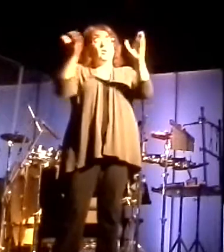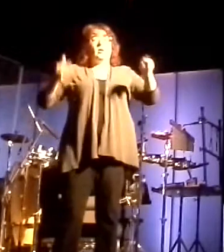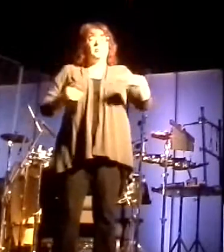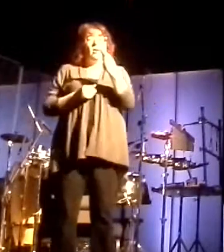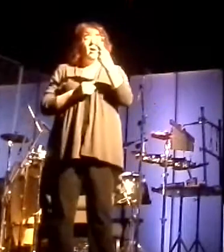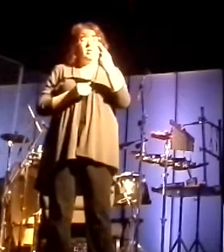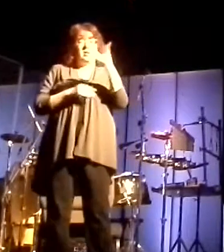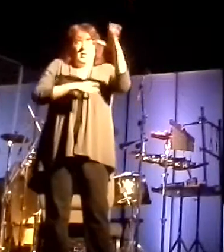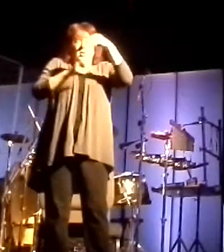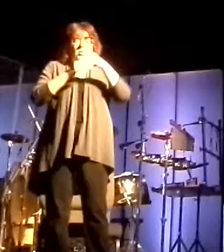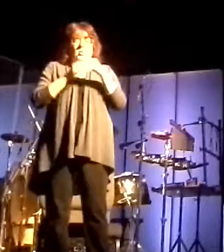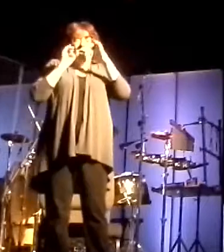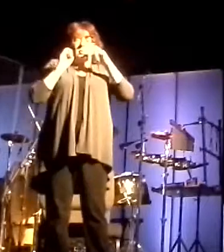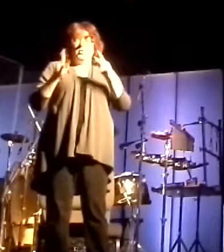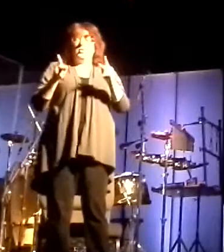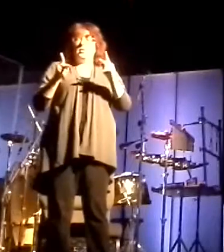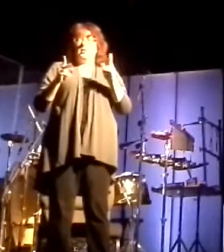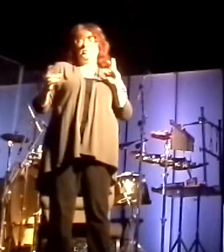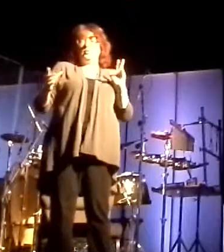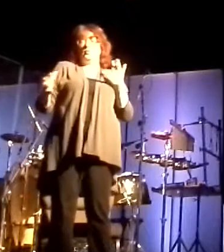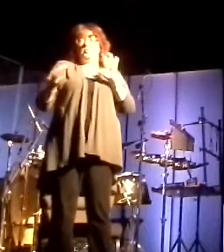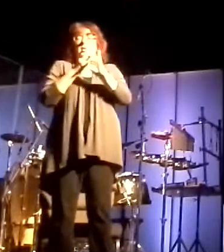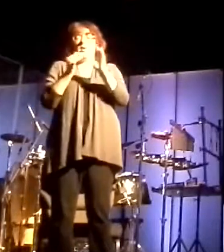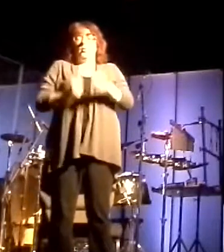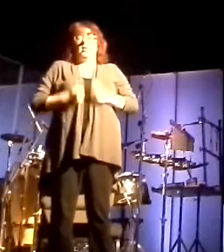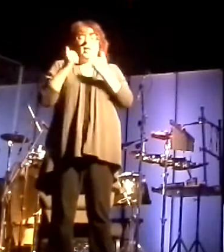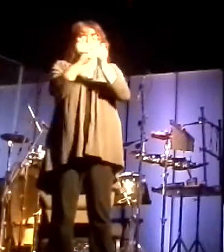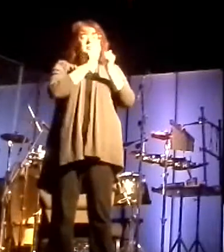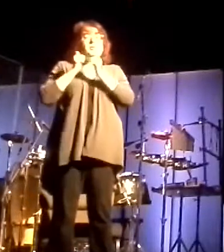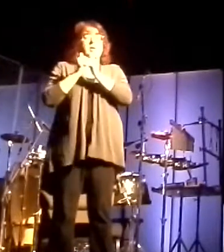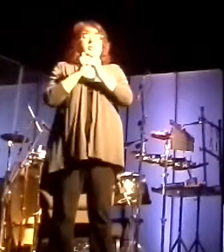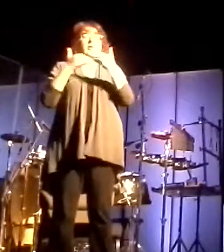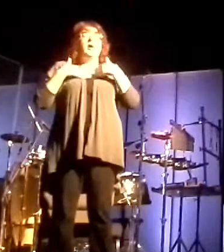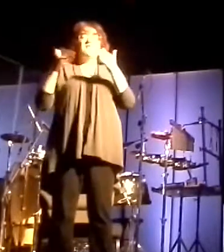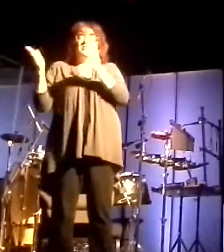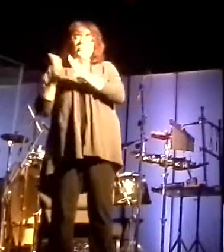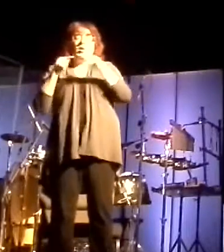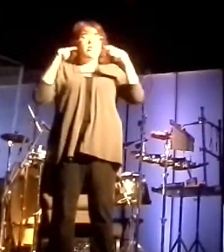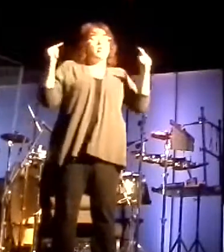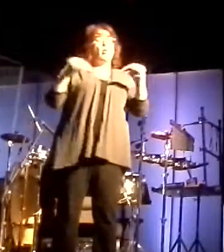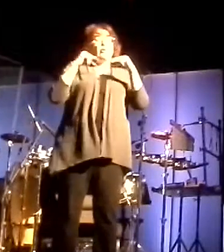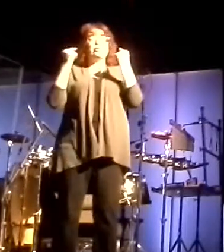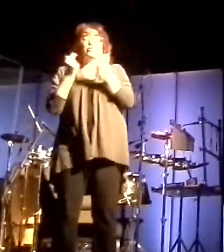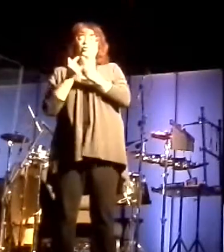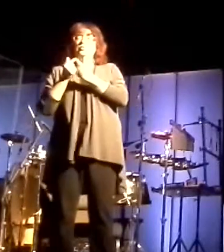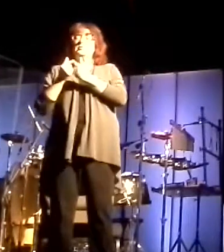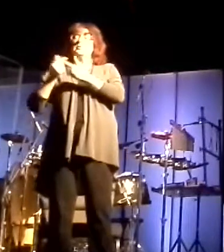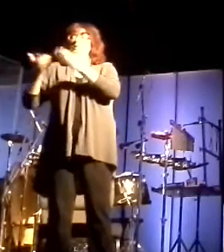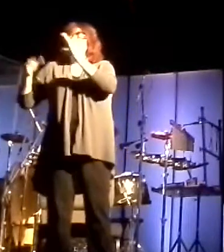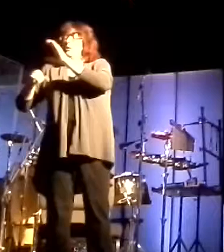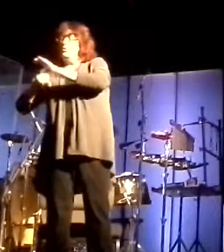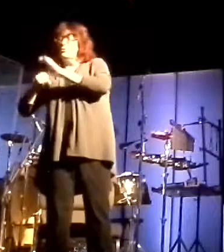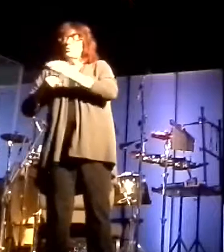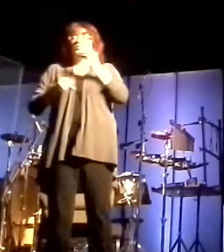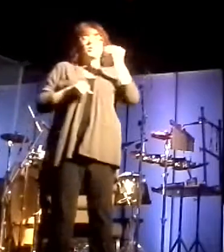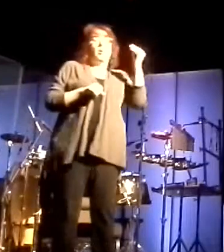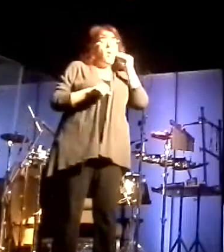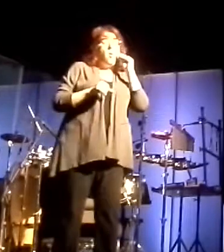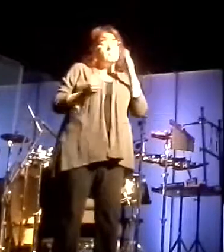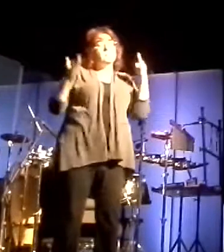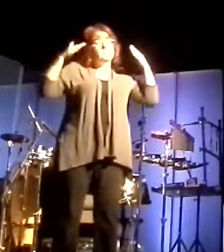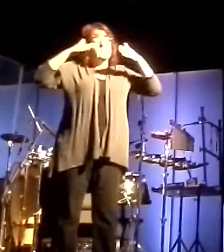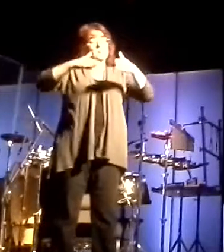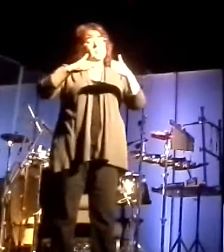Heart, including opportunities to plug into life together. We have small and large groups, both on and off campus,